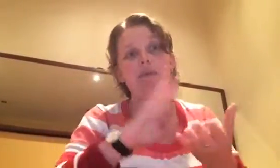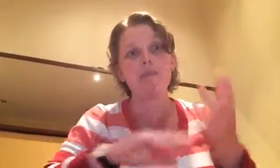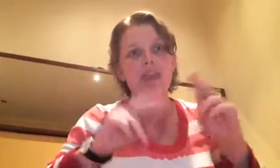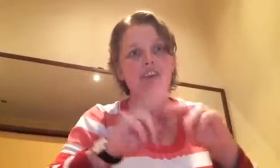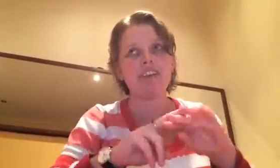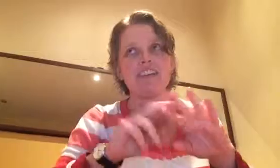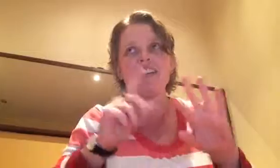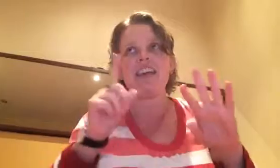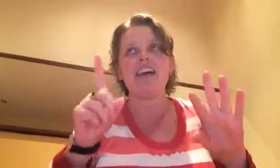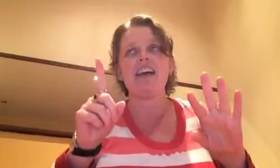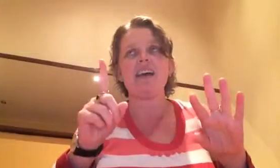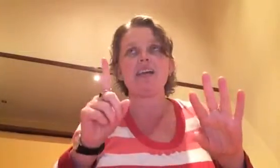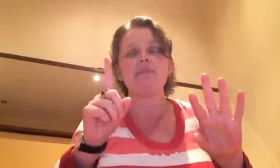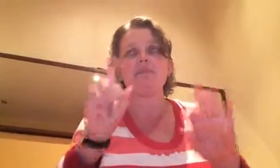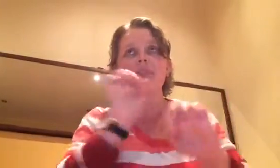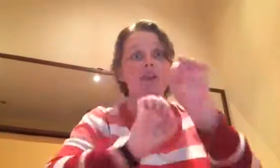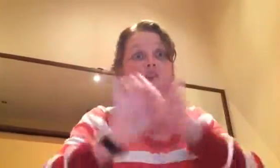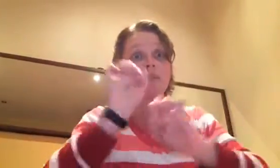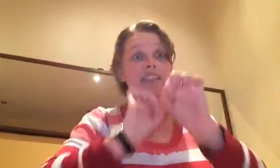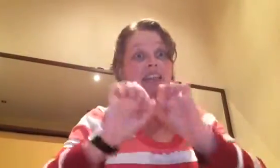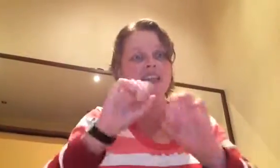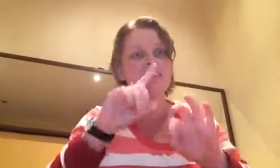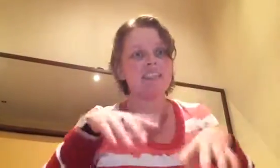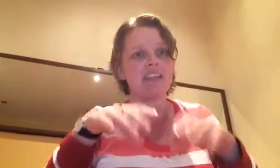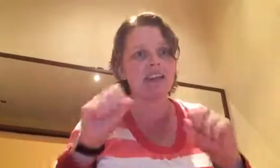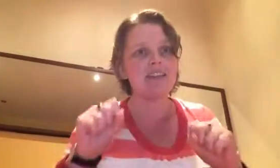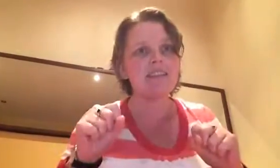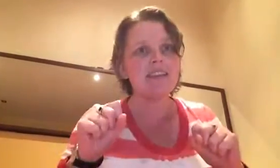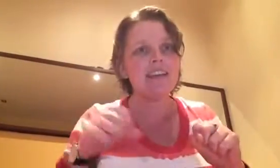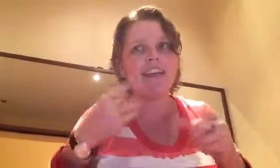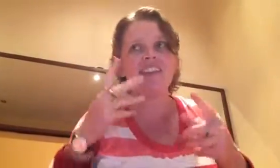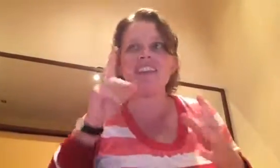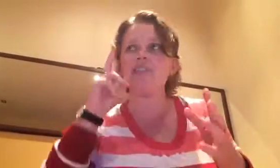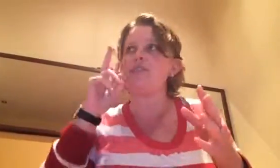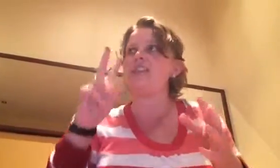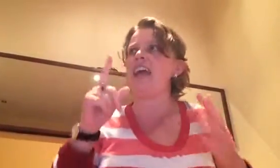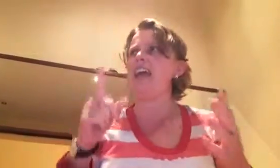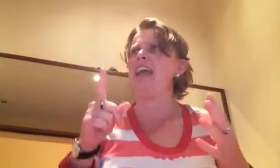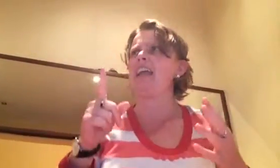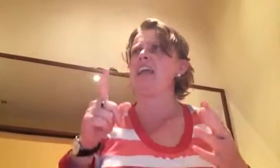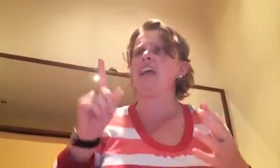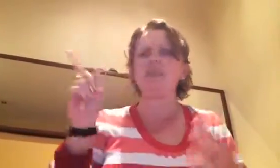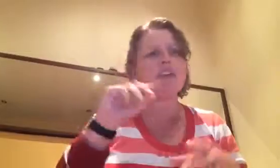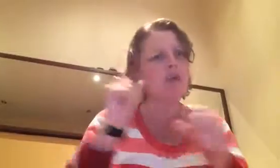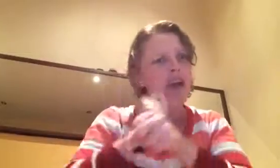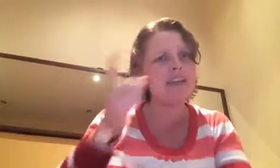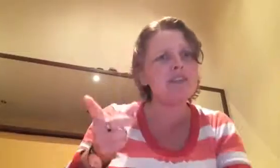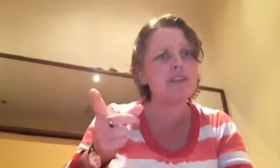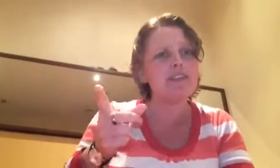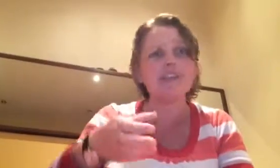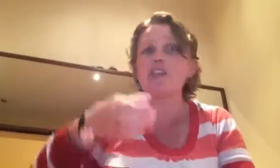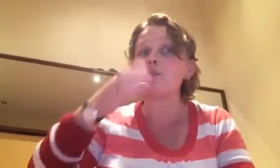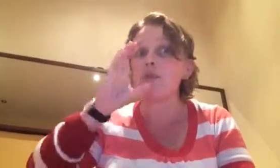my parents are a little bit scared to start, and then they sort of see, hey, that's what I do,